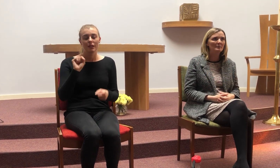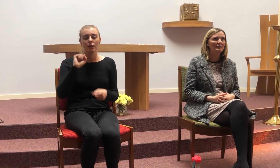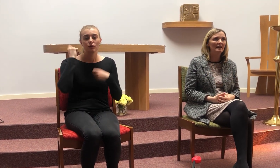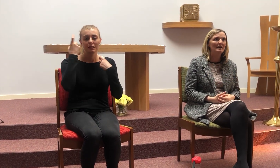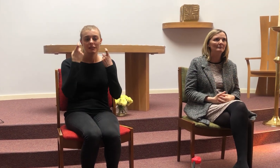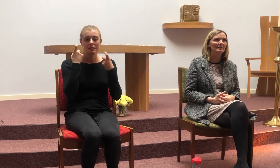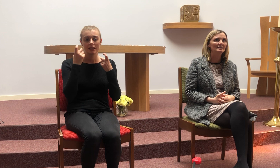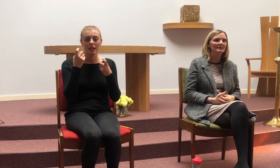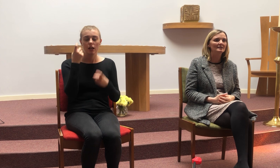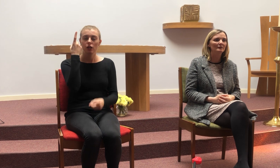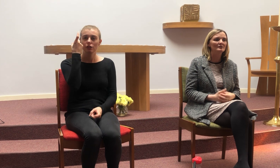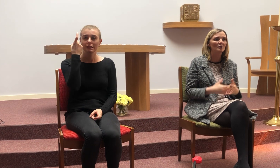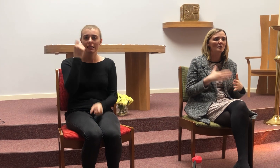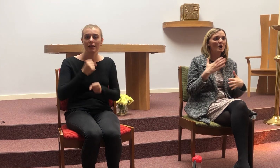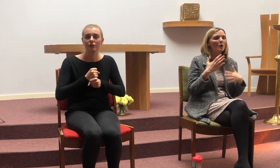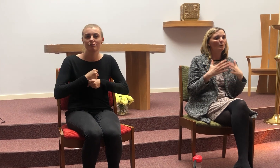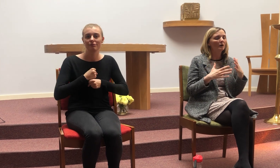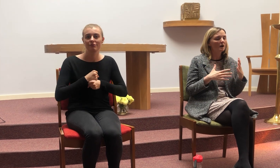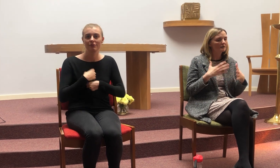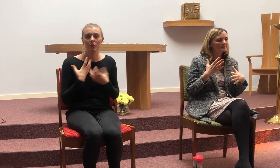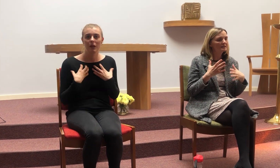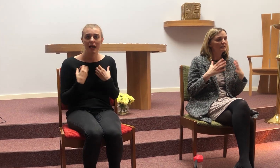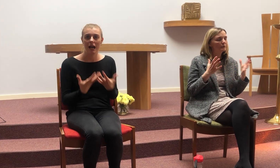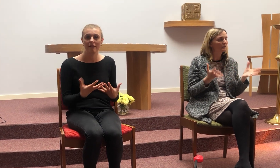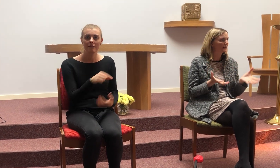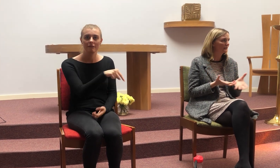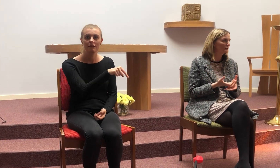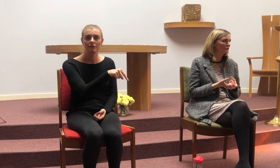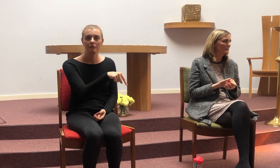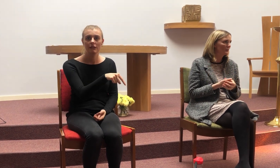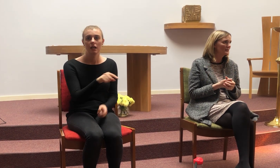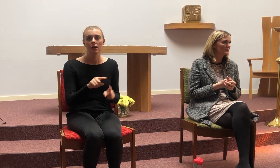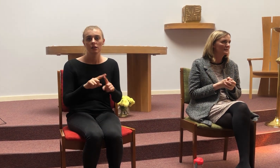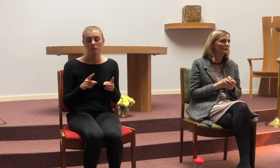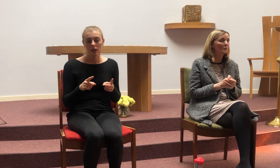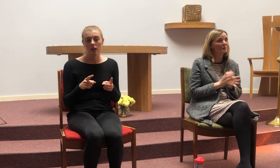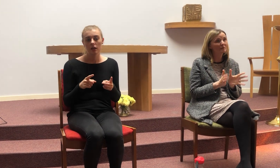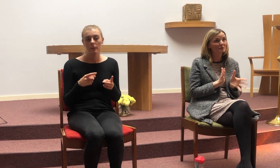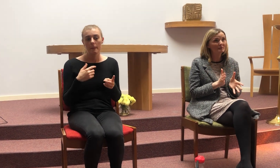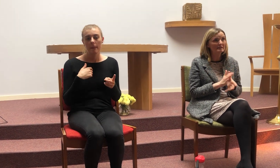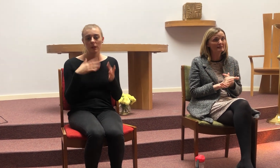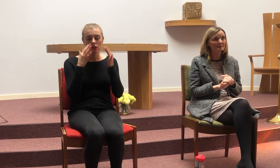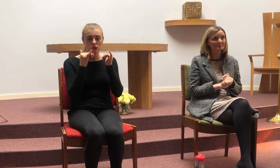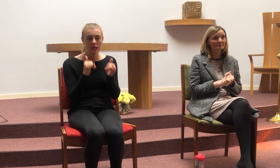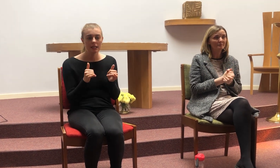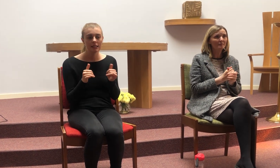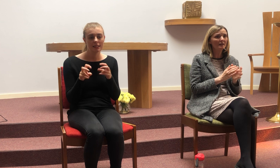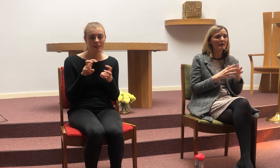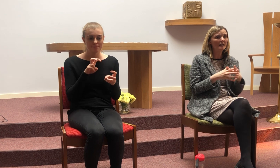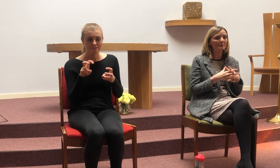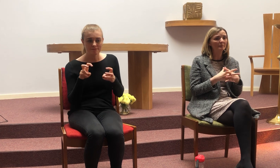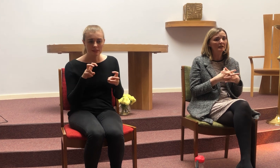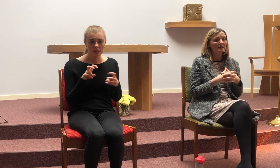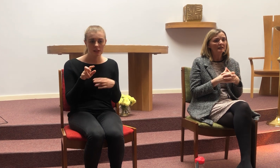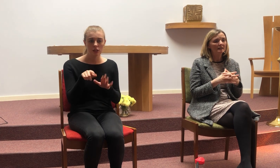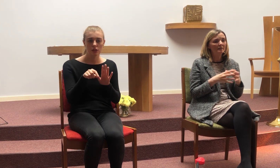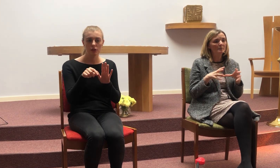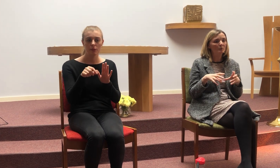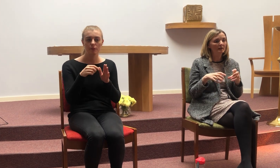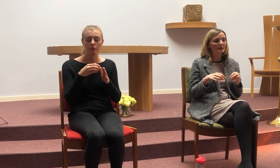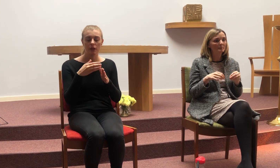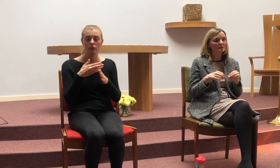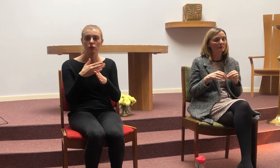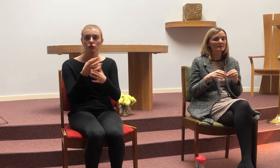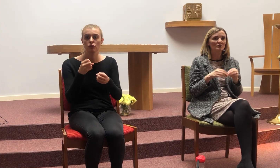more deaf people into that service. So we're constantly looking at our recruitment processes. So what we've done is,